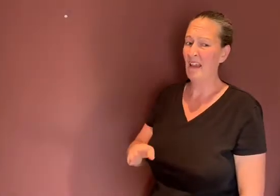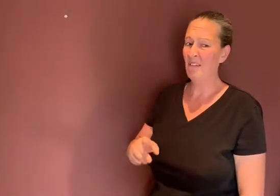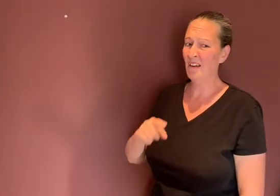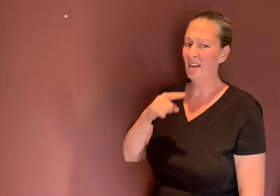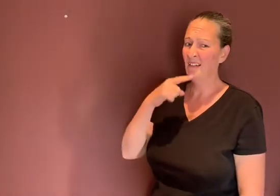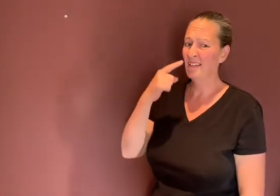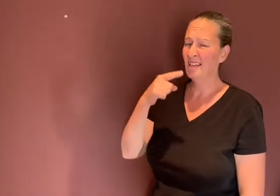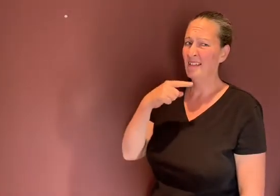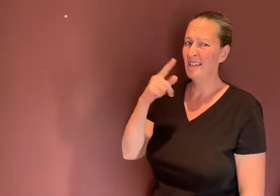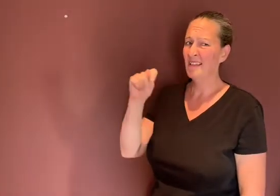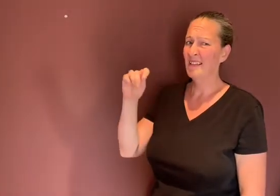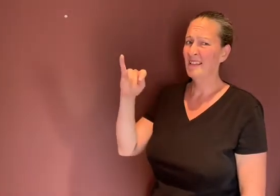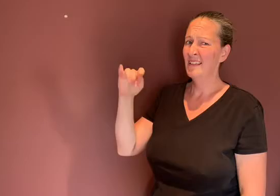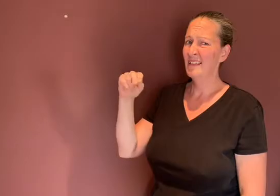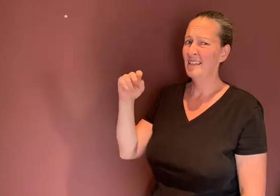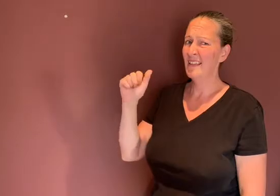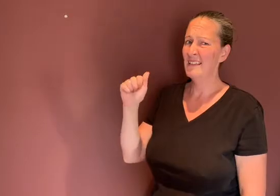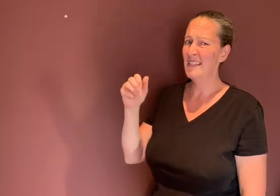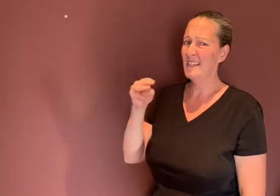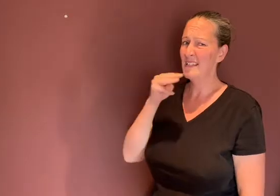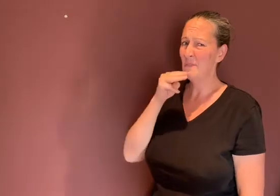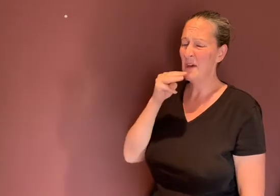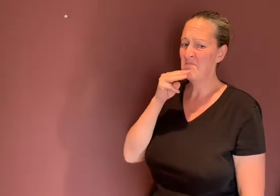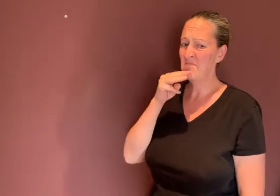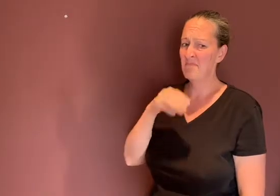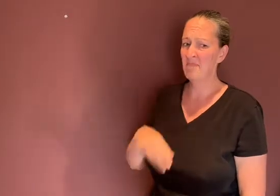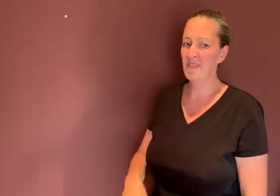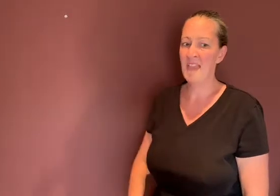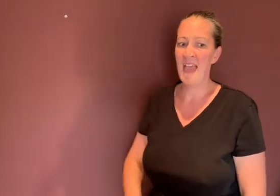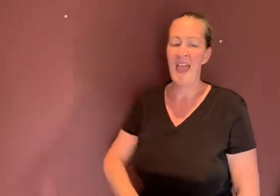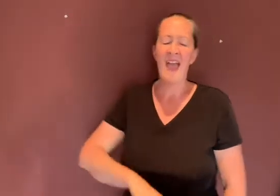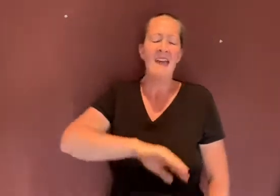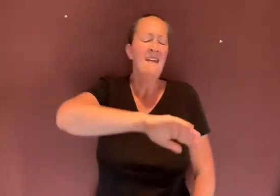"Never?" said Tina's mom.